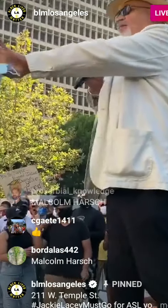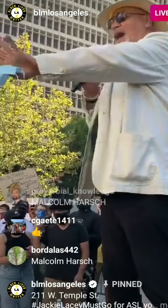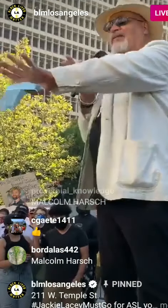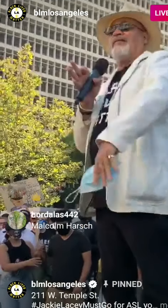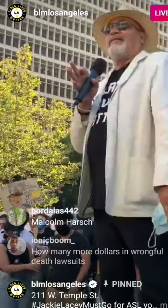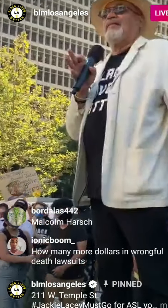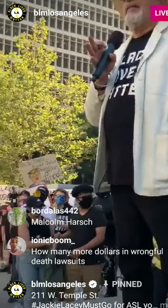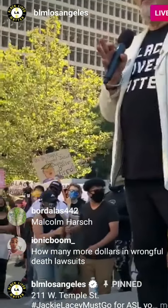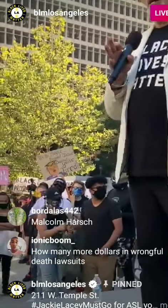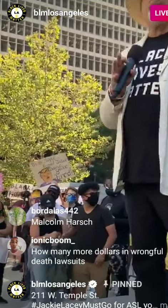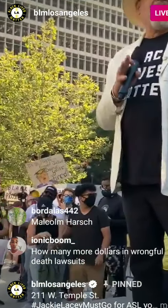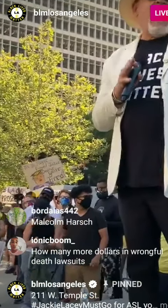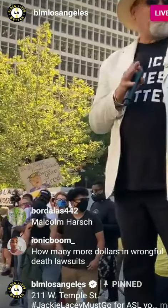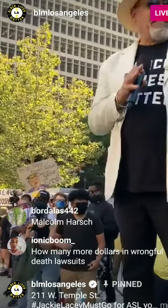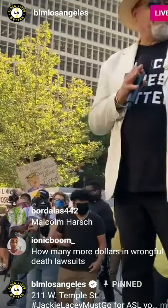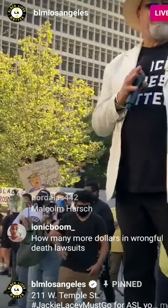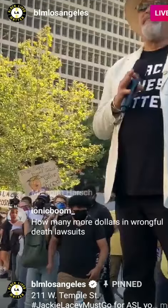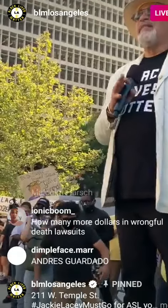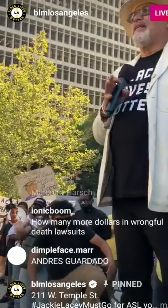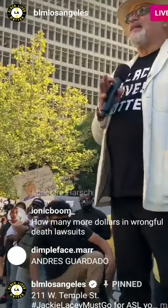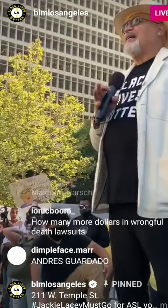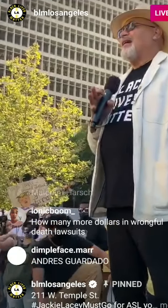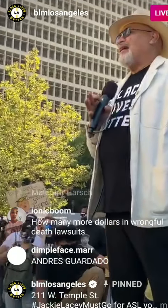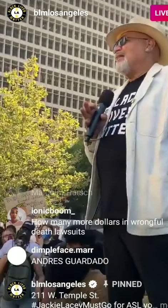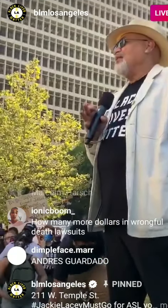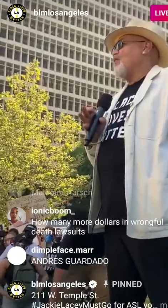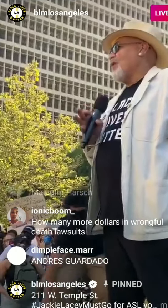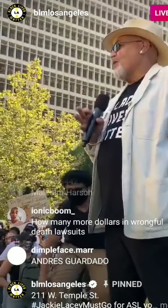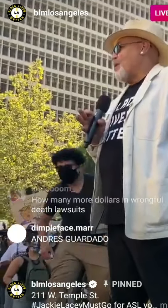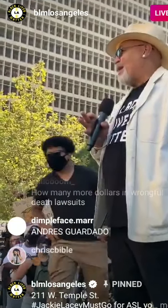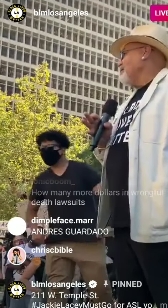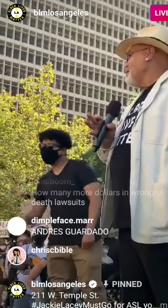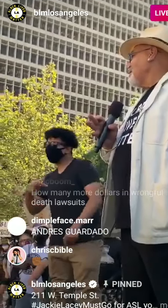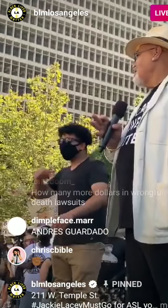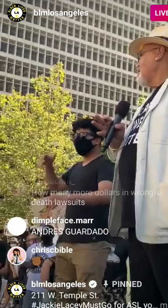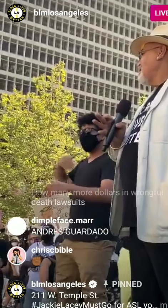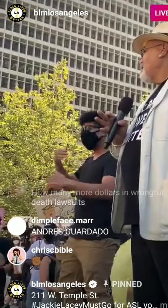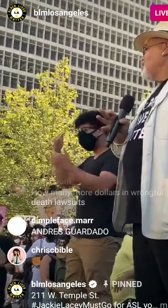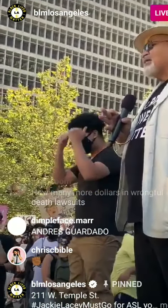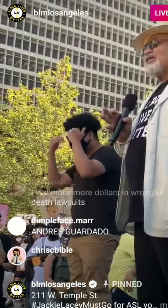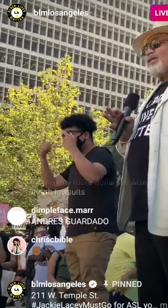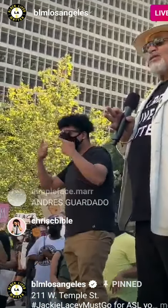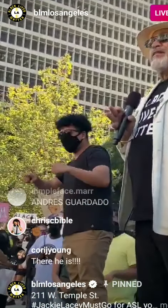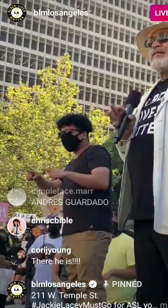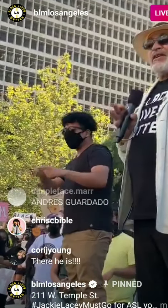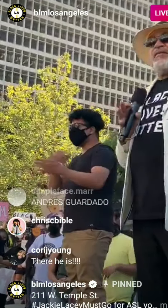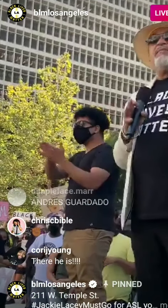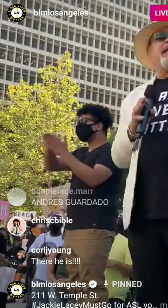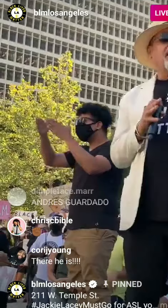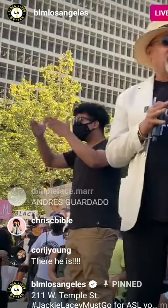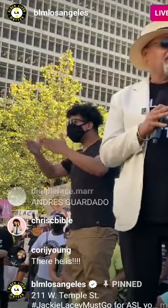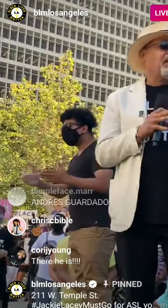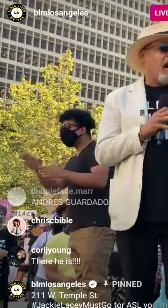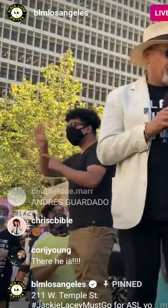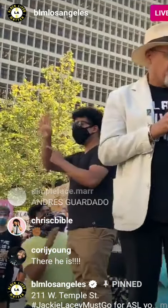You have heard about what has been happening. You've heard about what the students